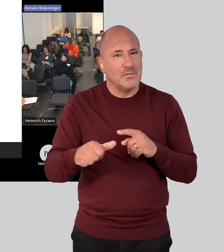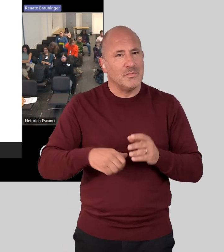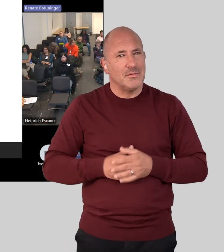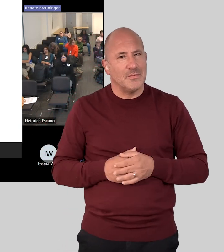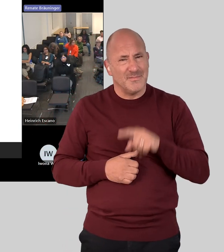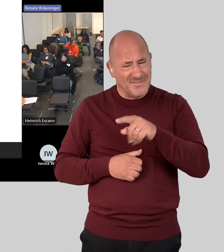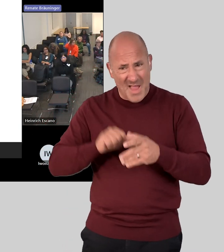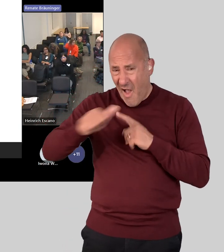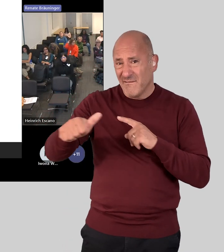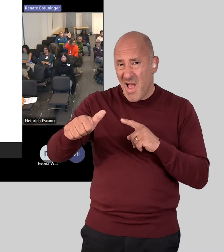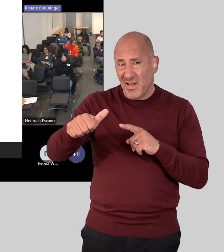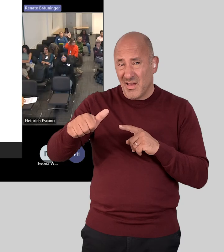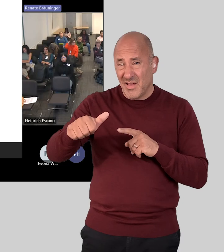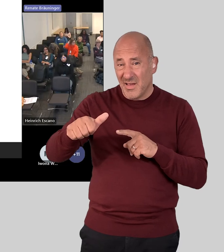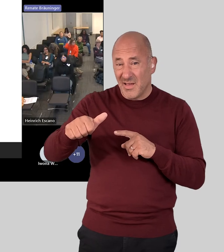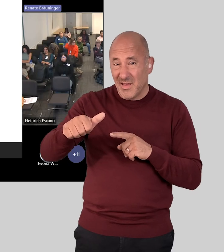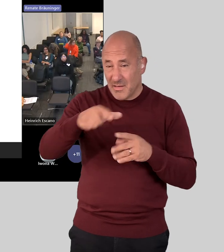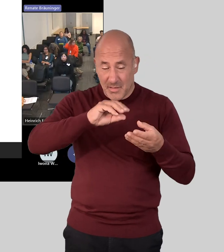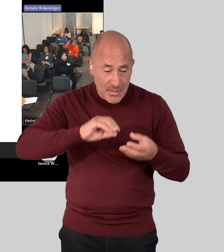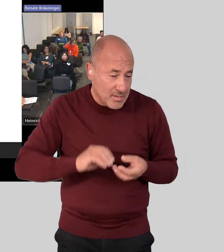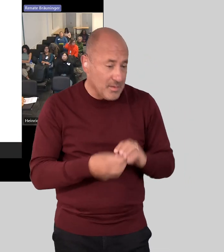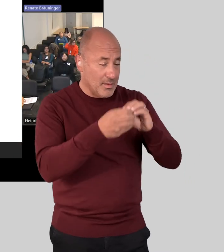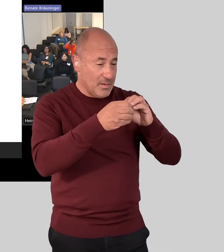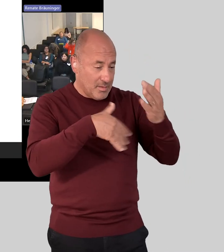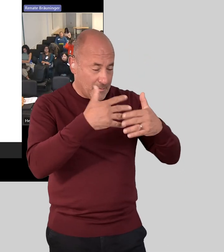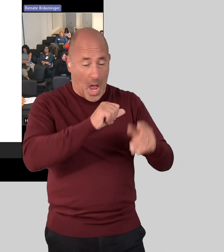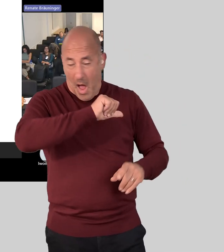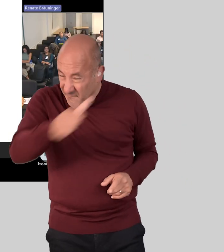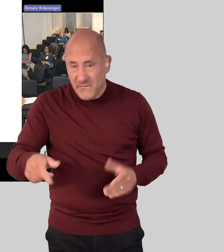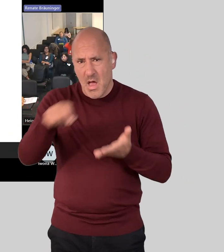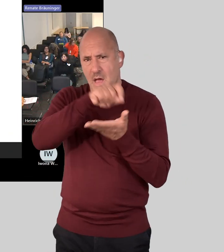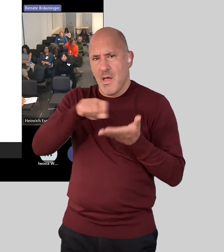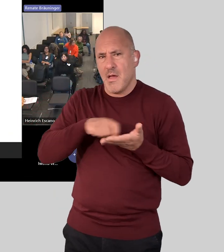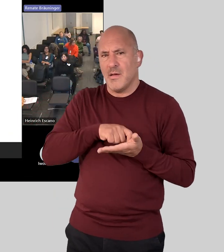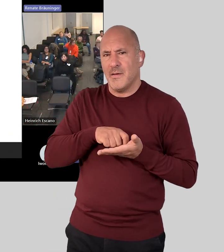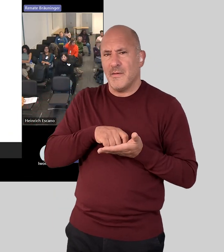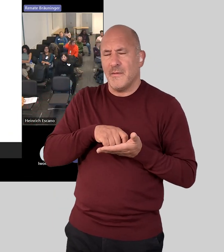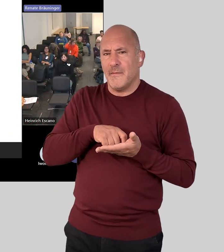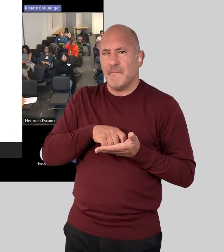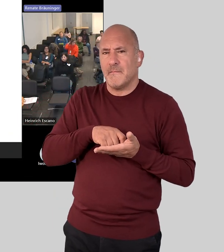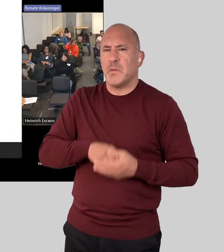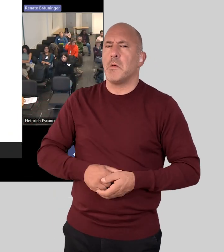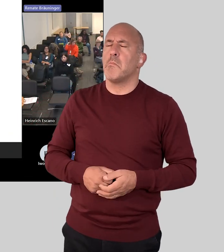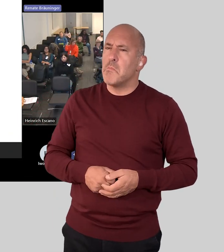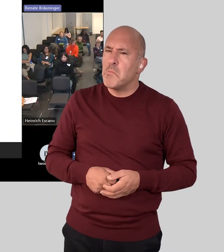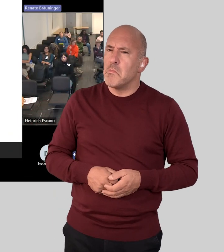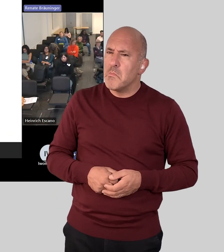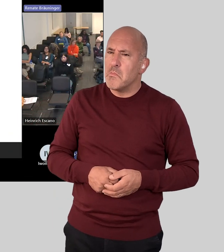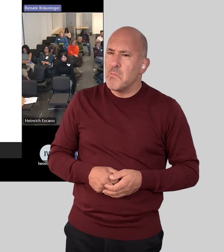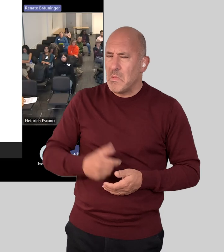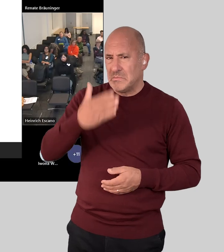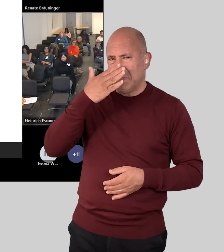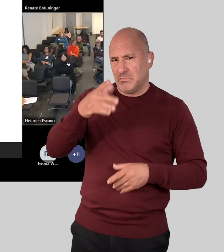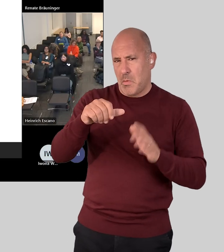work afterwards. So they are made afterwards, long after those pieces were